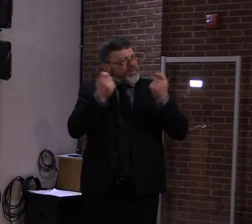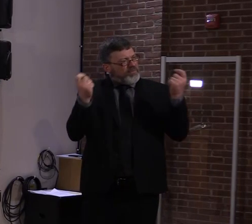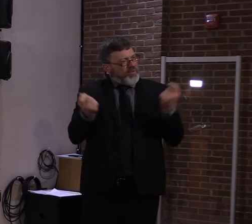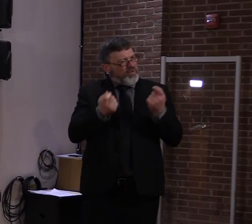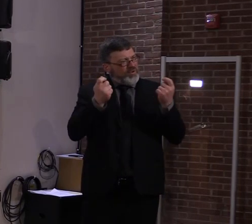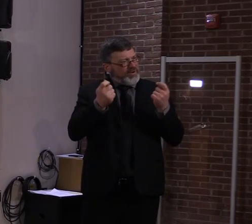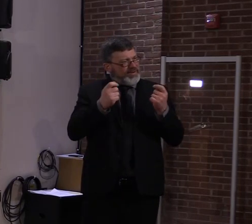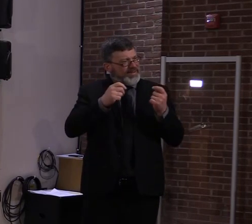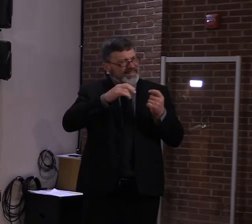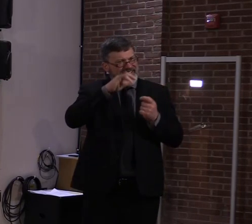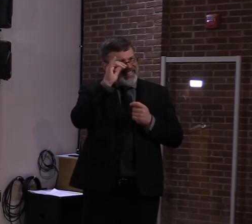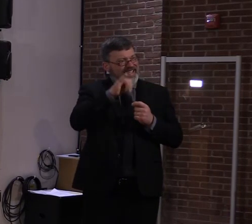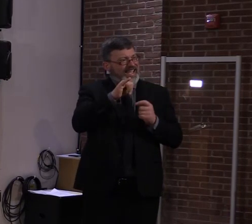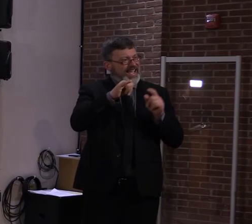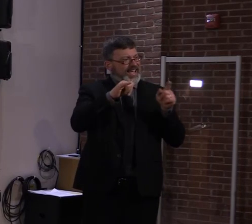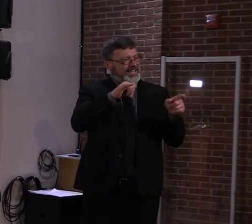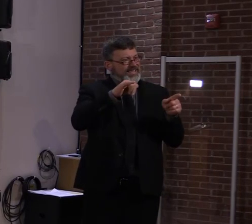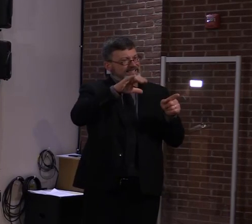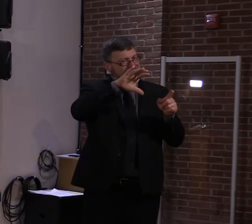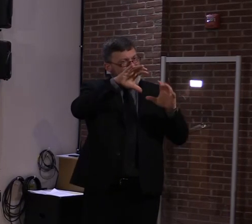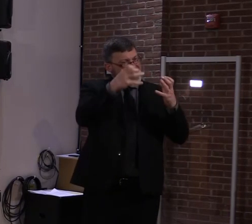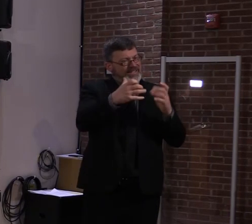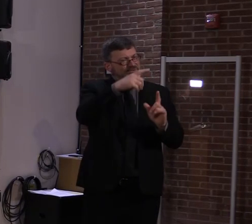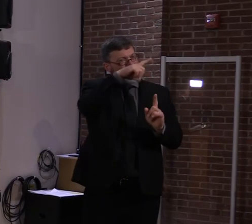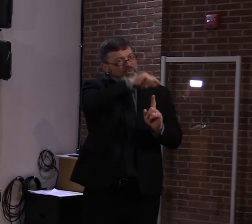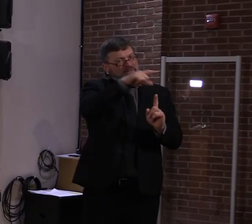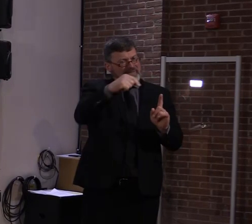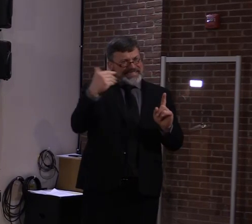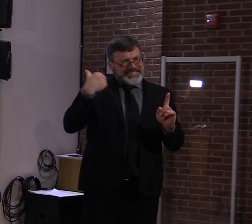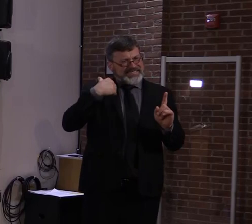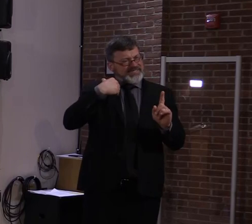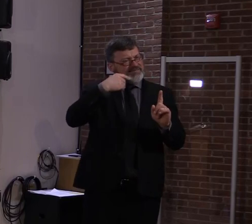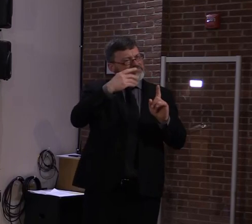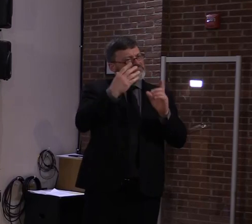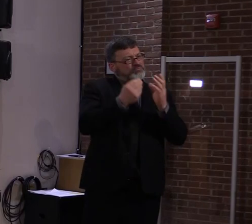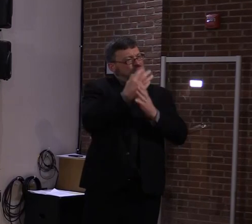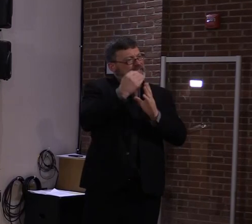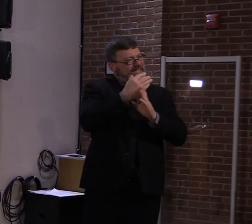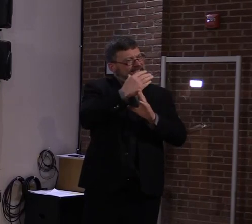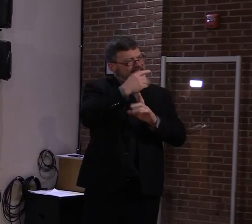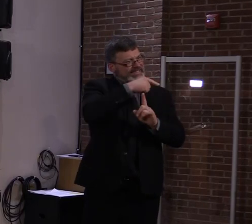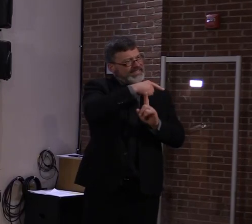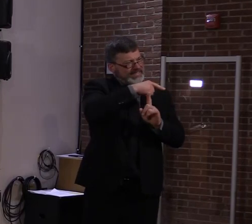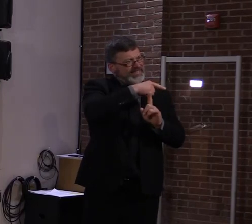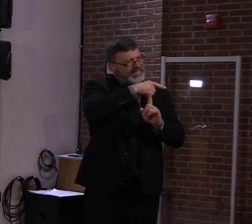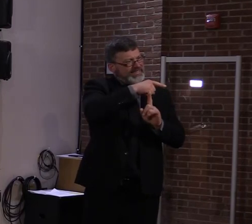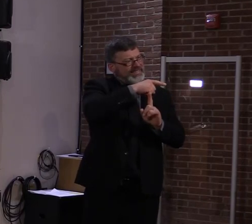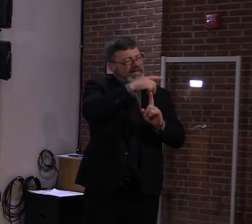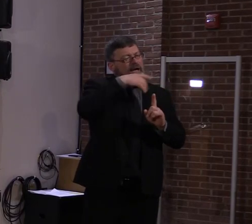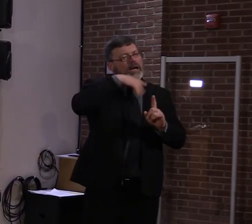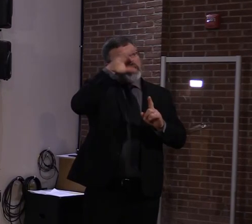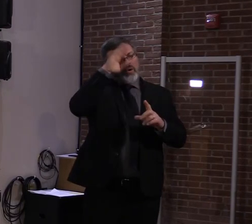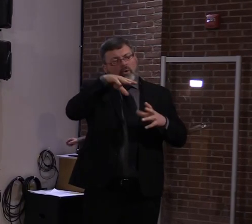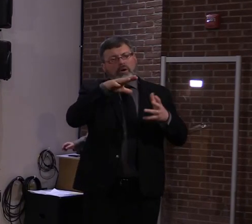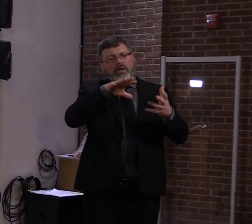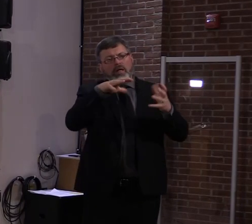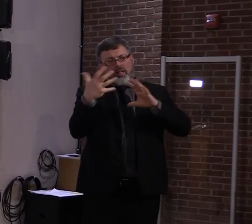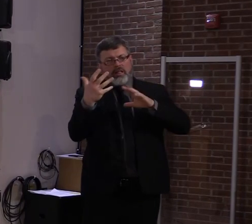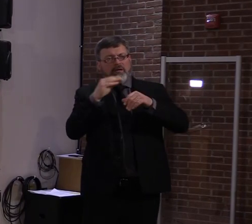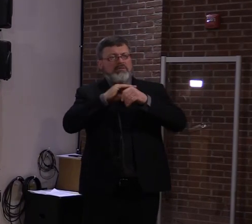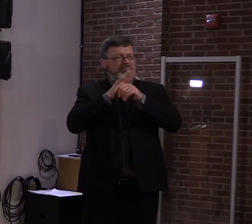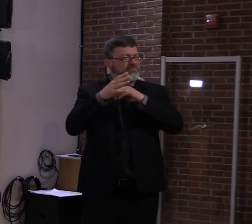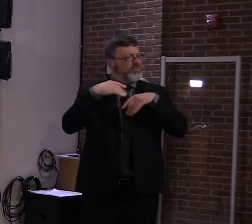year for them entering the workforce. There's logistical challenges to that, but what are your thoughts on schools not, doing something for